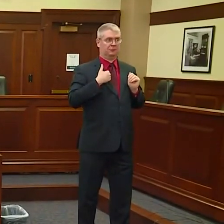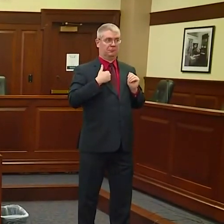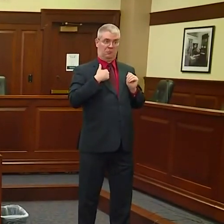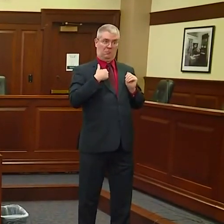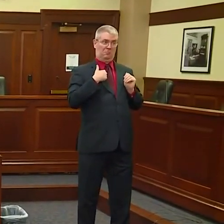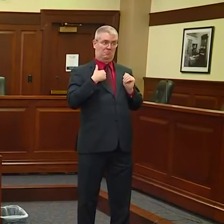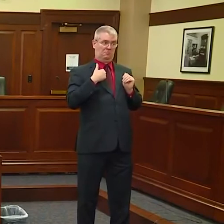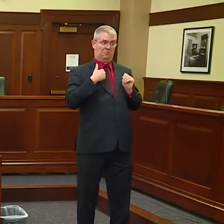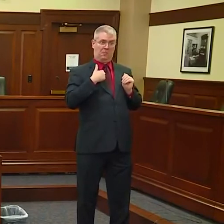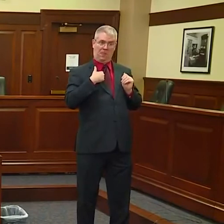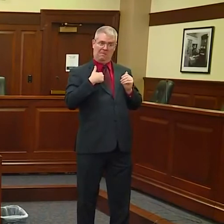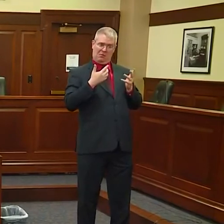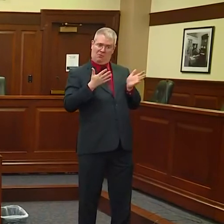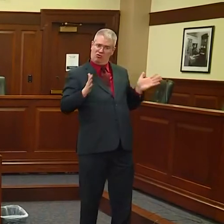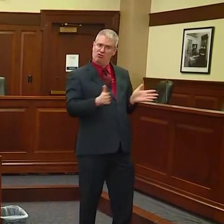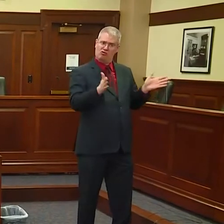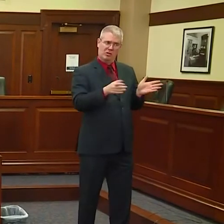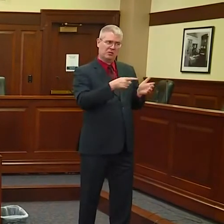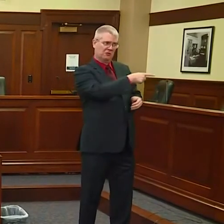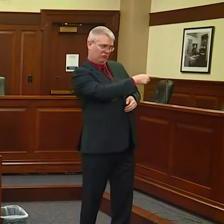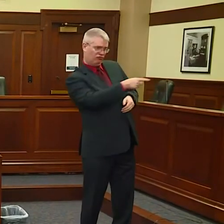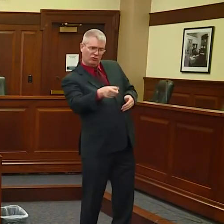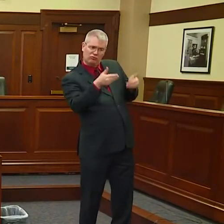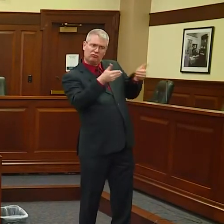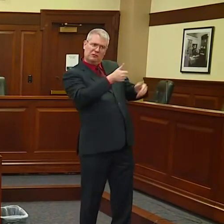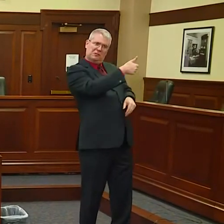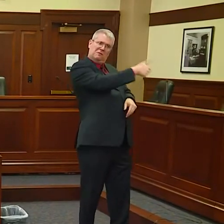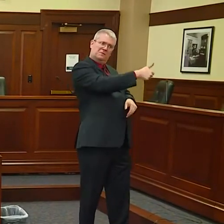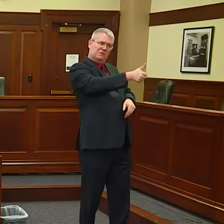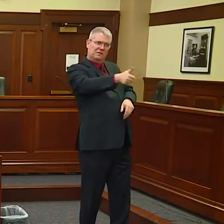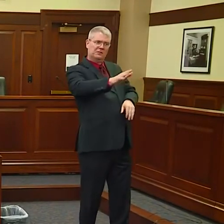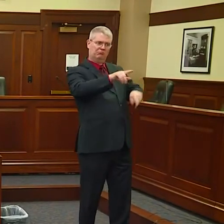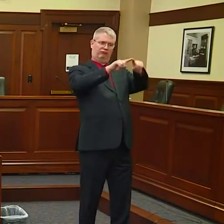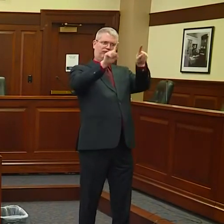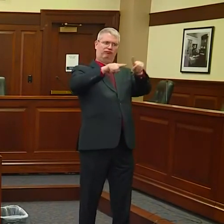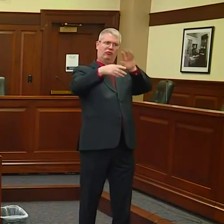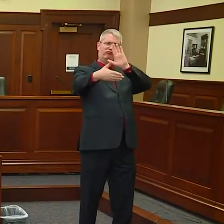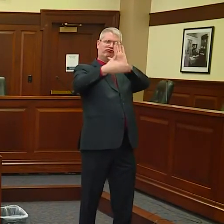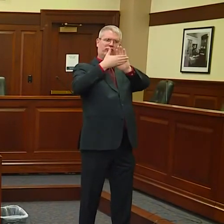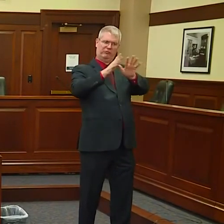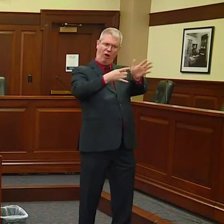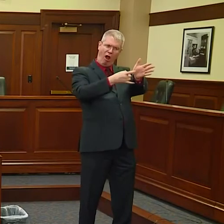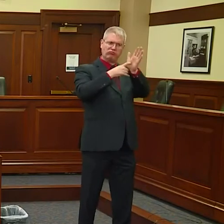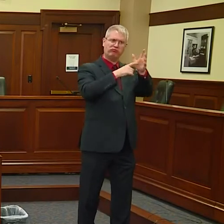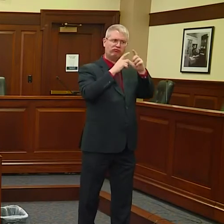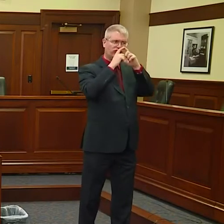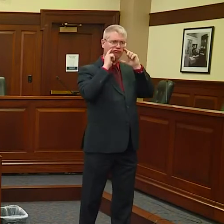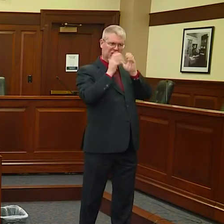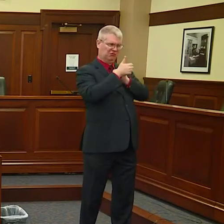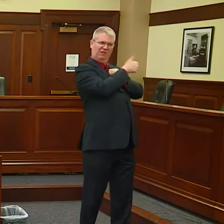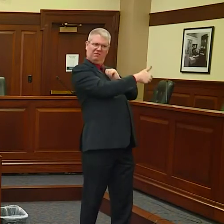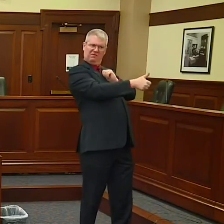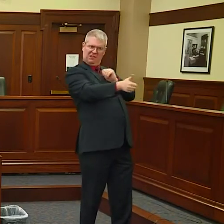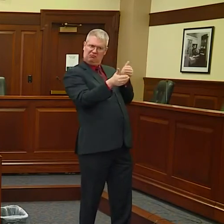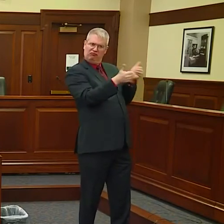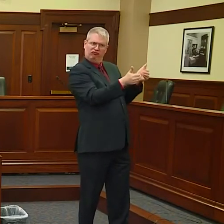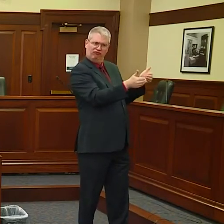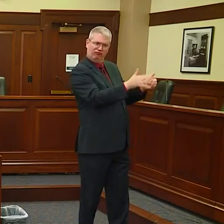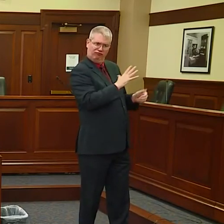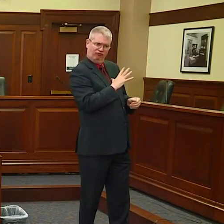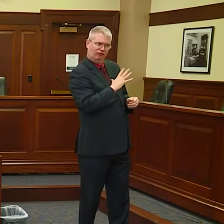Hi, Governor. So if cases were to continue to rise, if hospitalizations continue to increase,